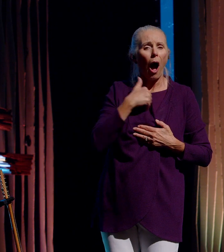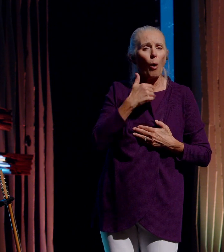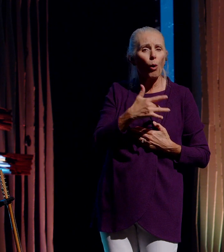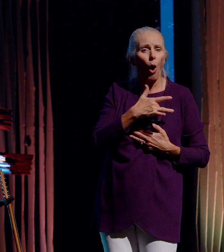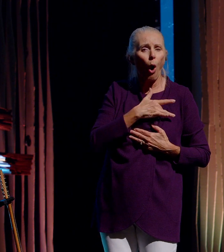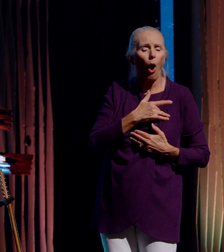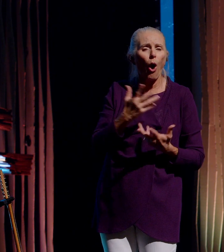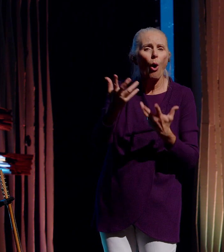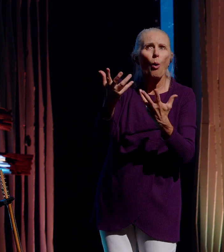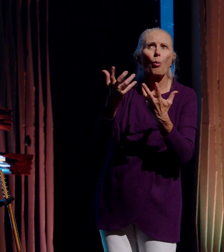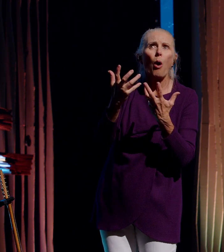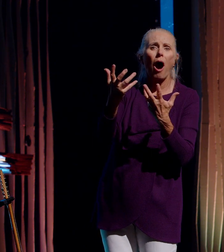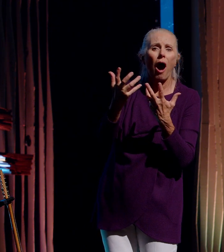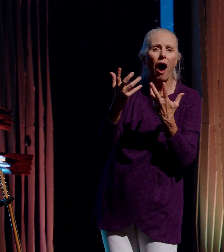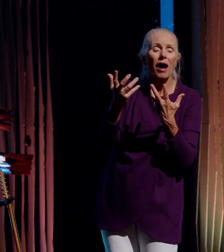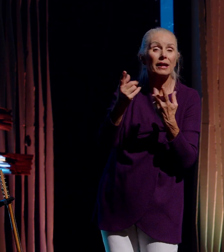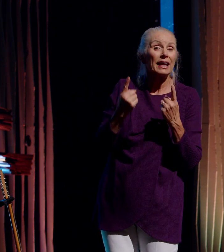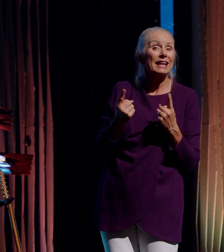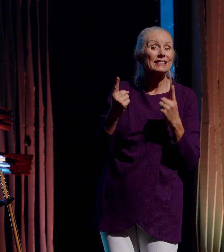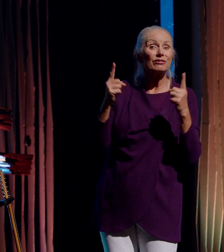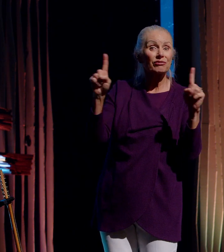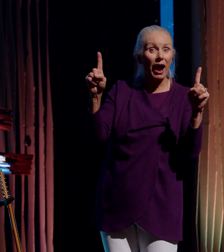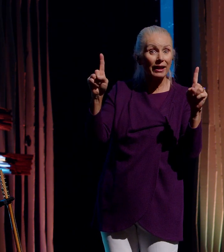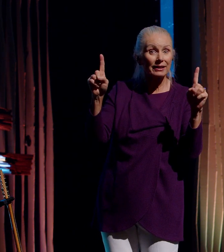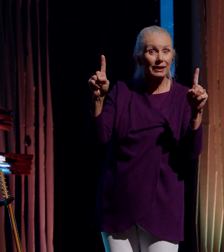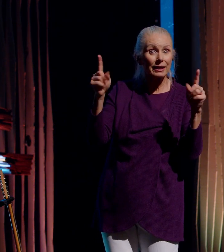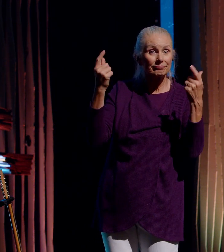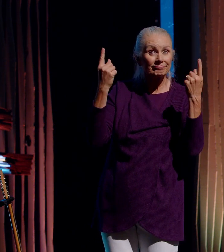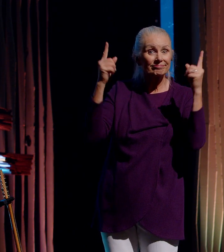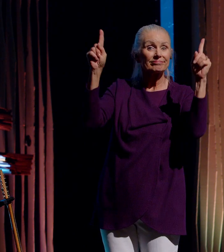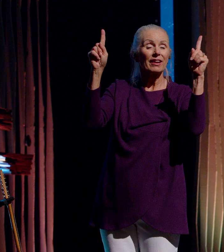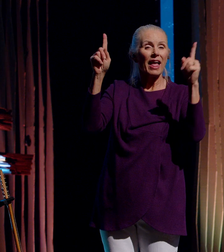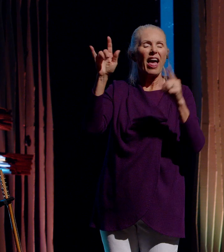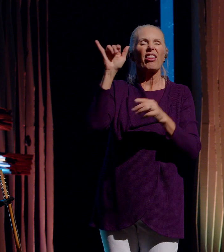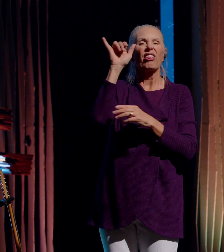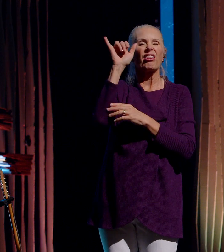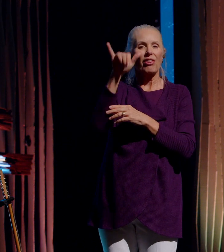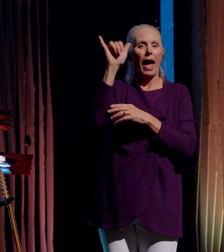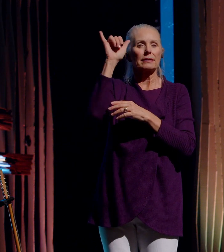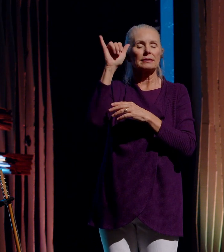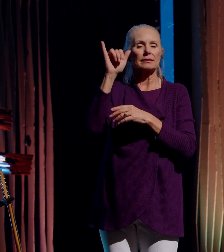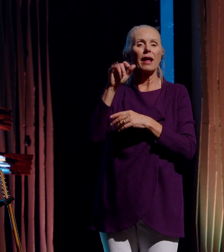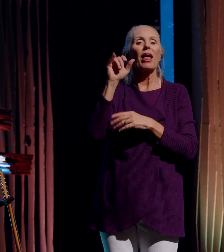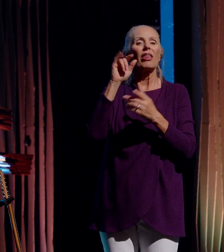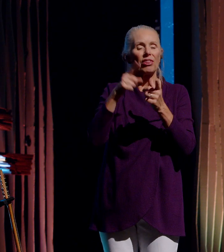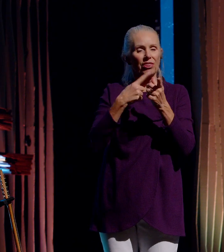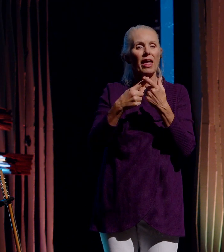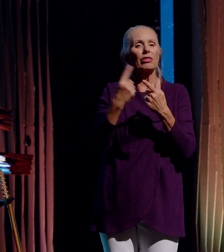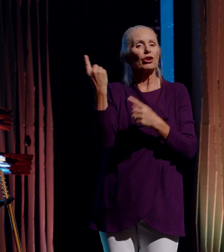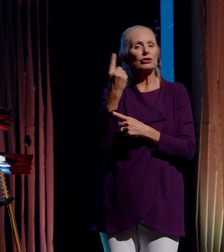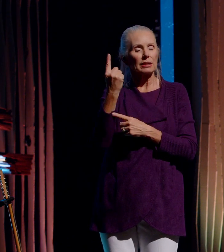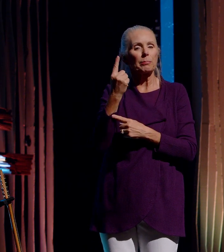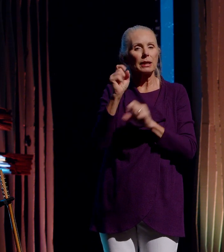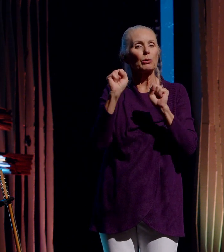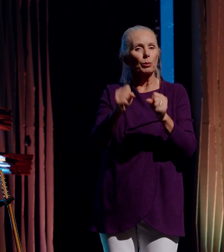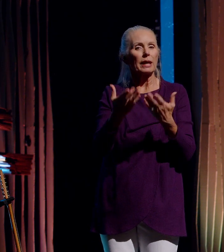hearts, would finally be achieved, then even in that, there's something to be thankful for.